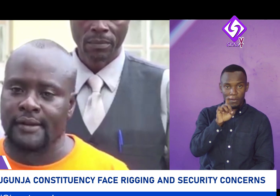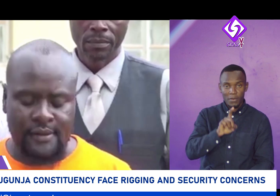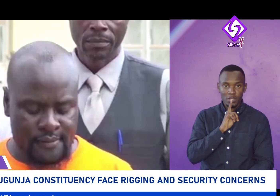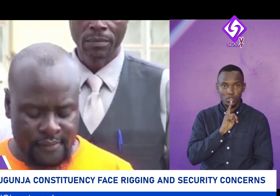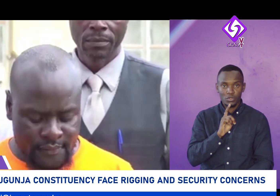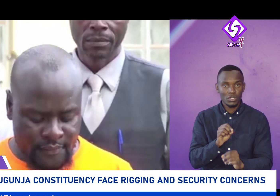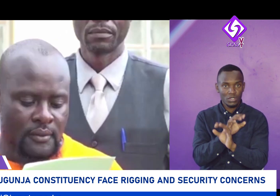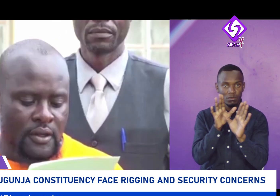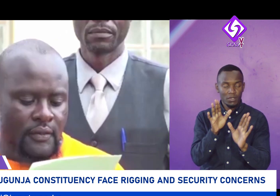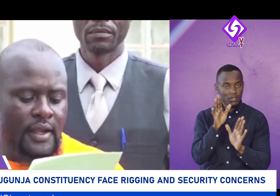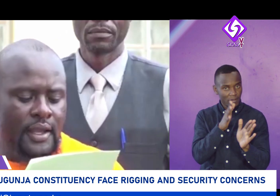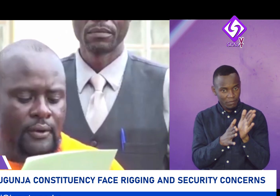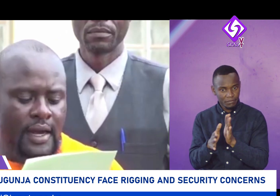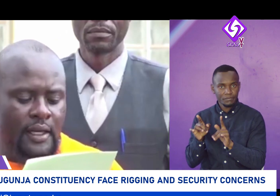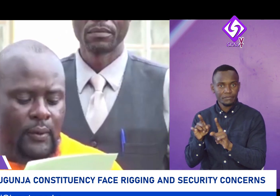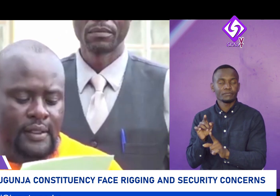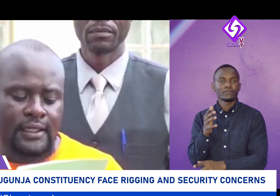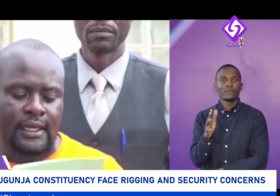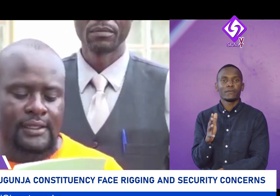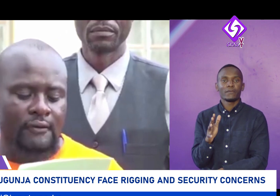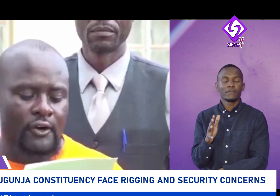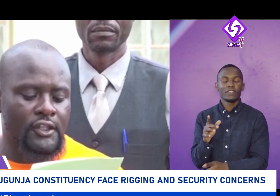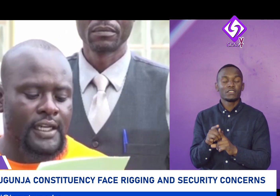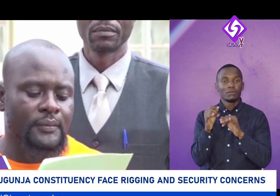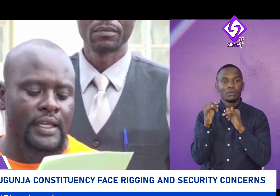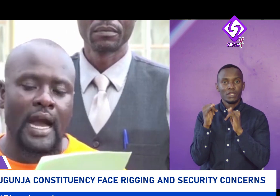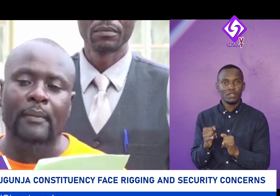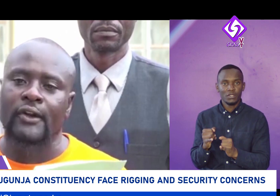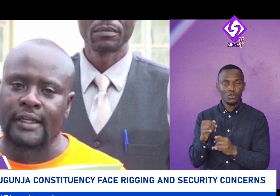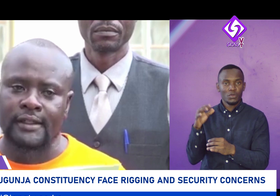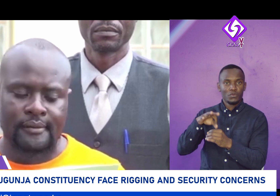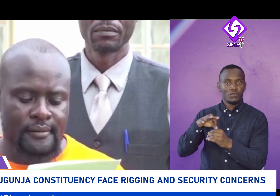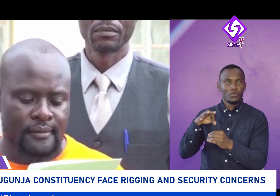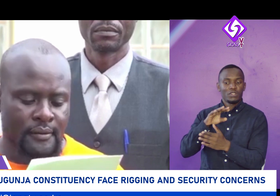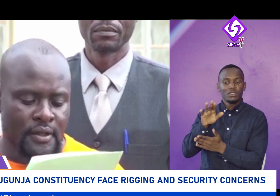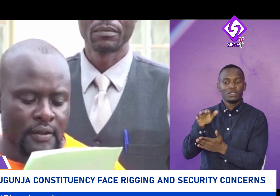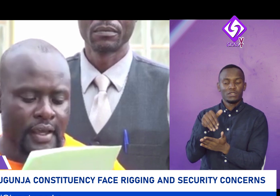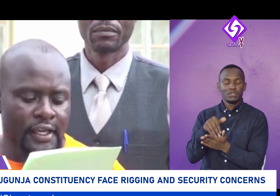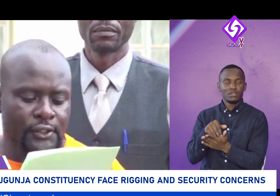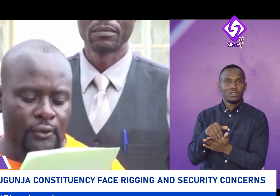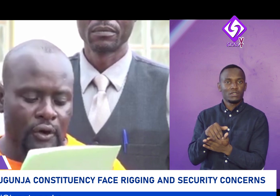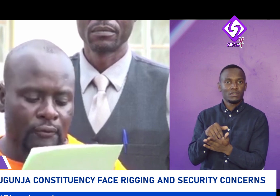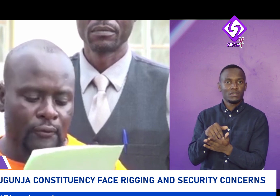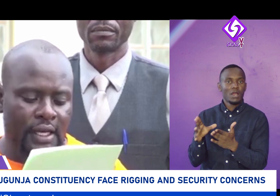fairness. The new agreed polling centers have not yet been uploaded. The issue of